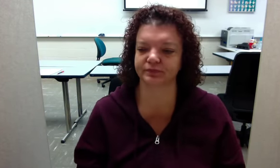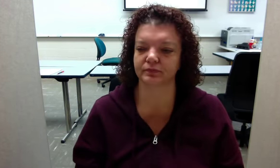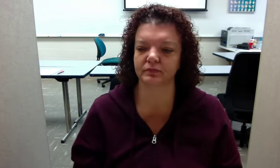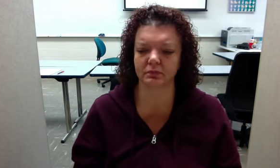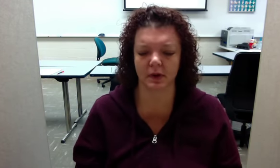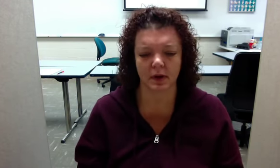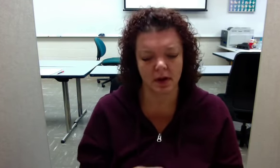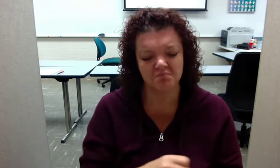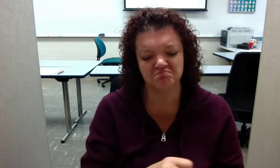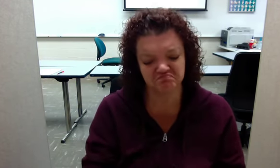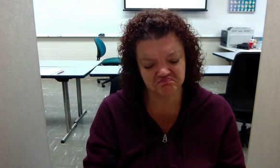blue.